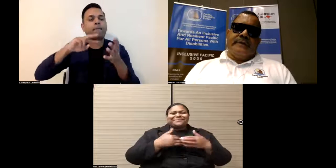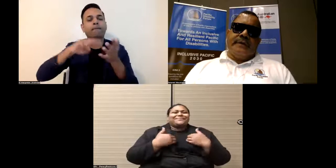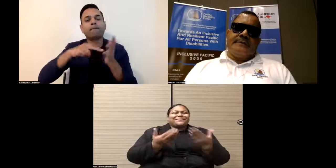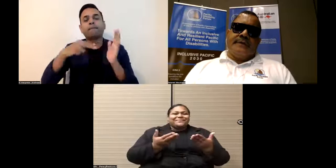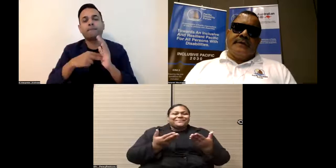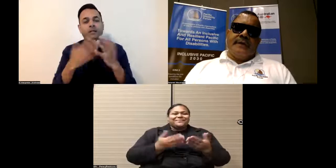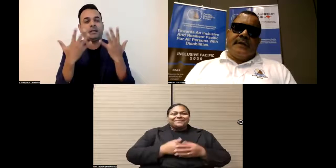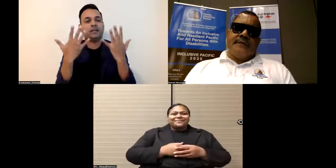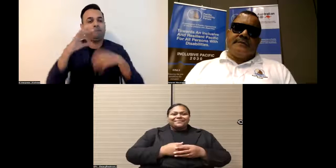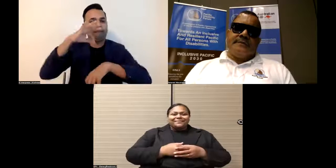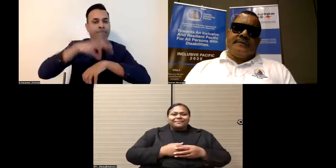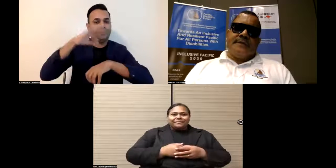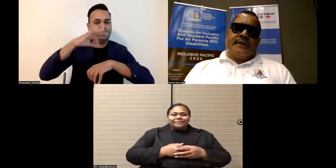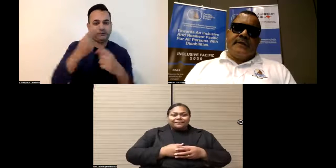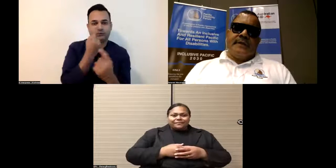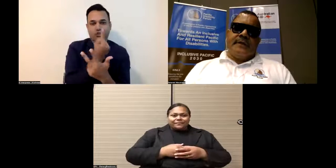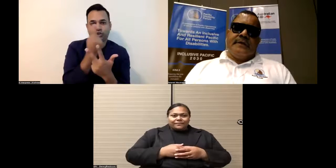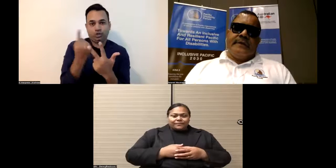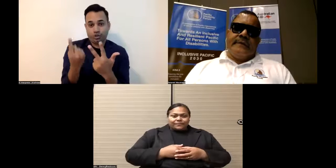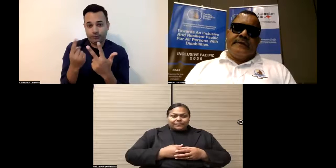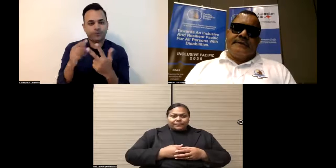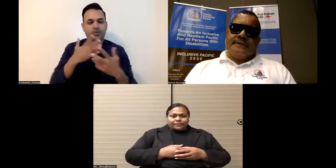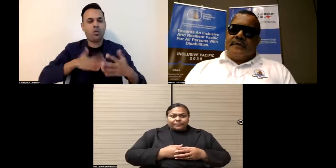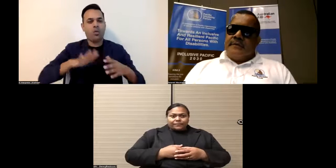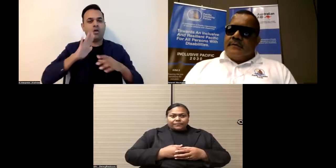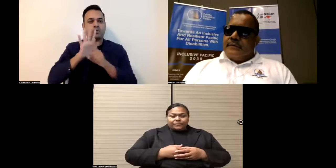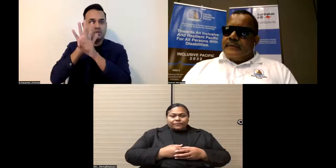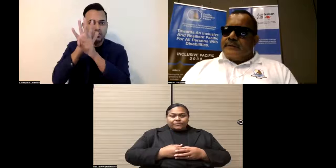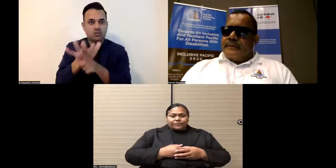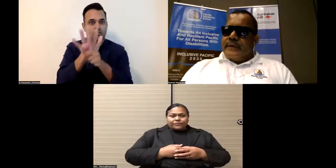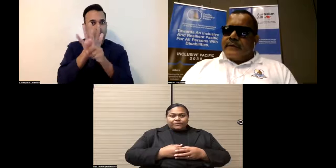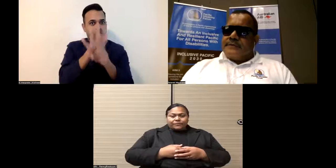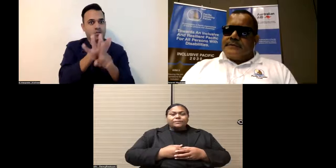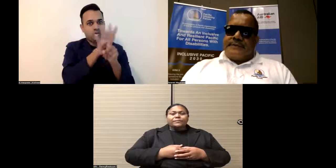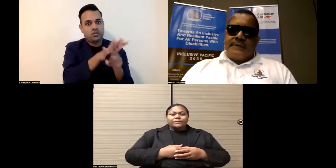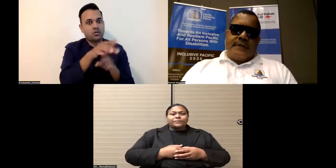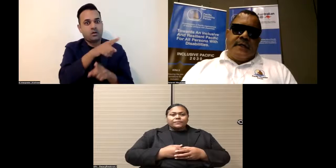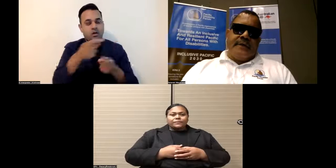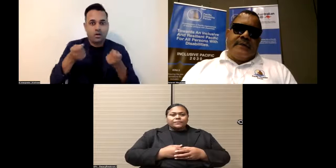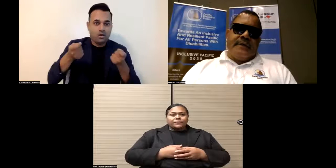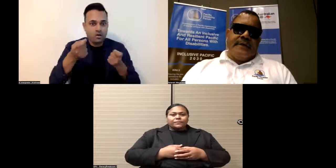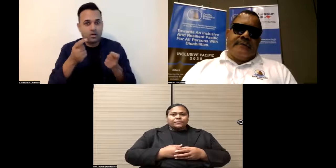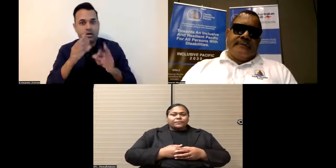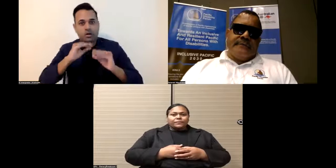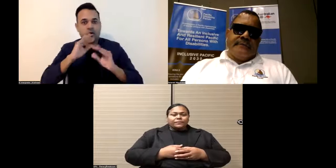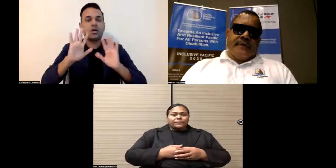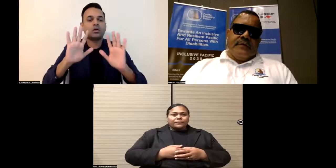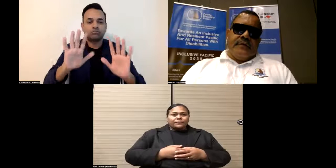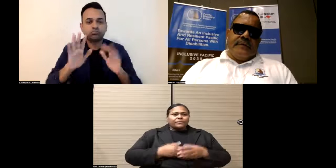in sharing with us the highlights, the sharing, the learning recommendations from each of the breakout session. And I'll